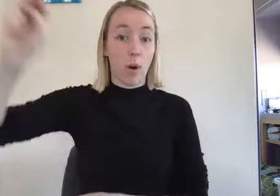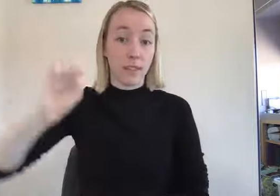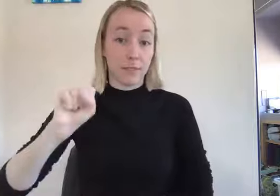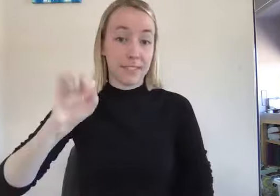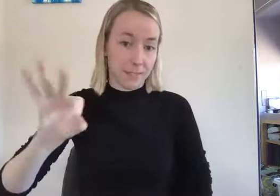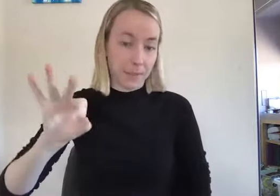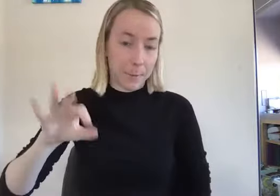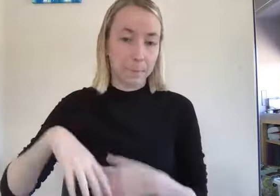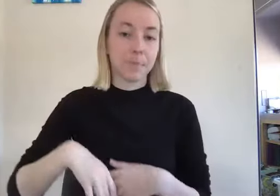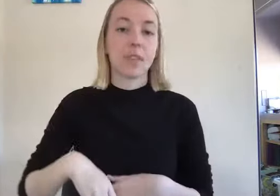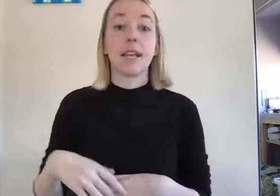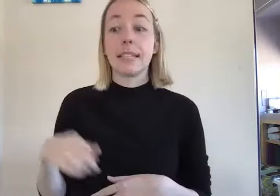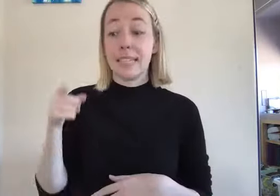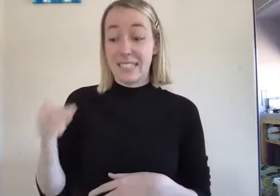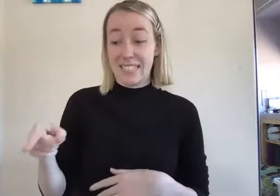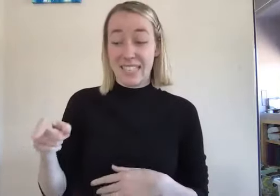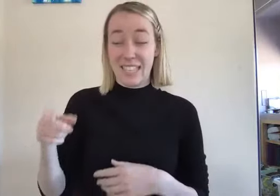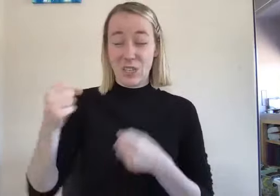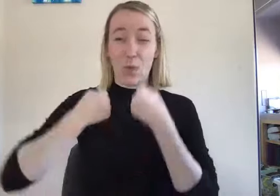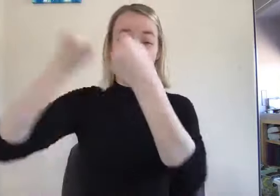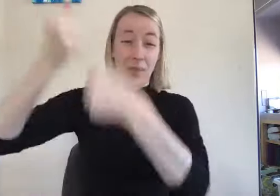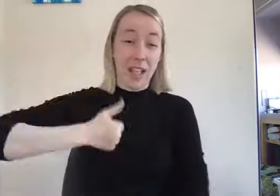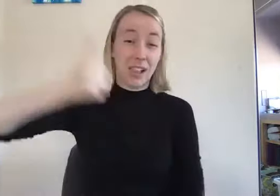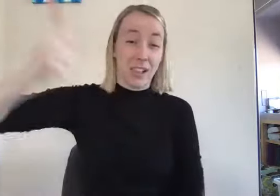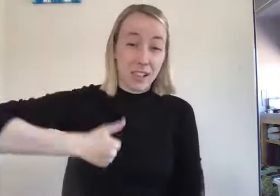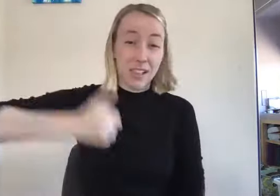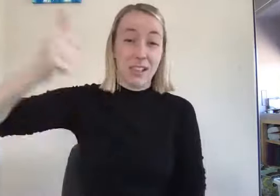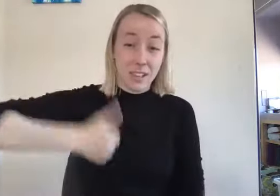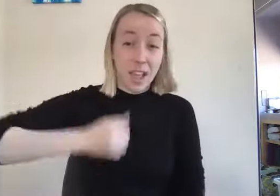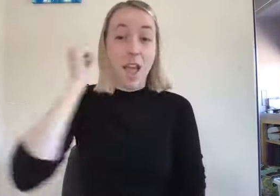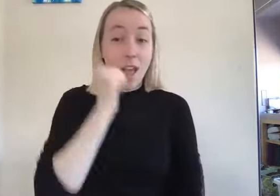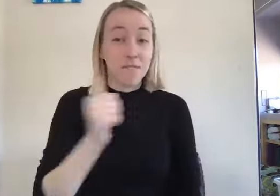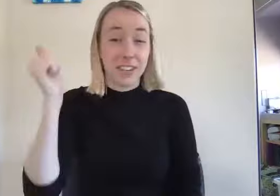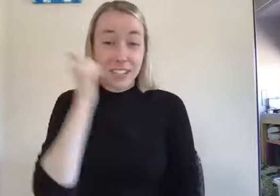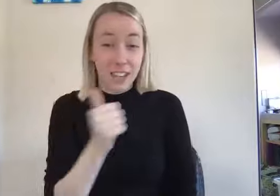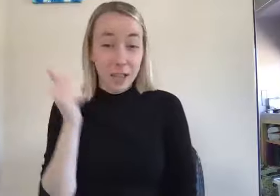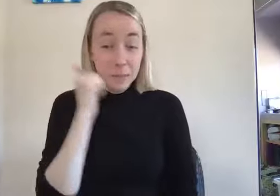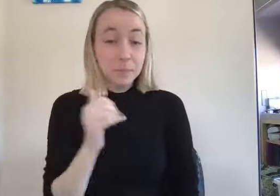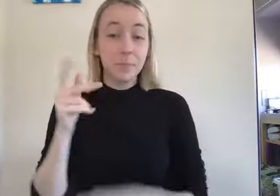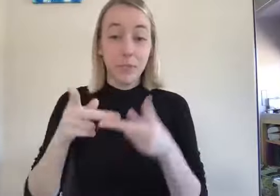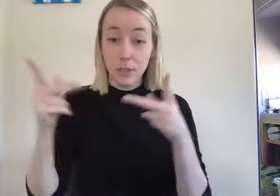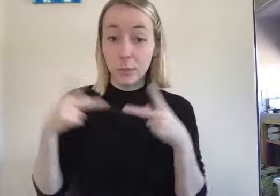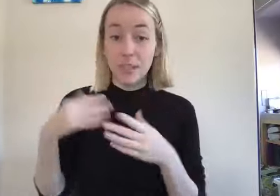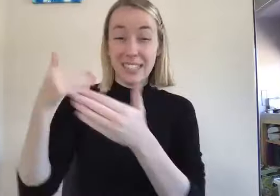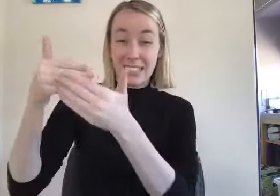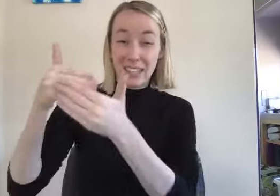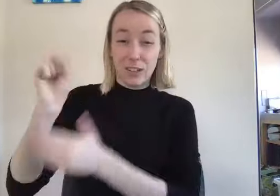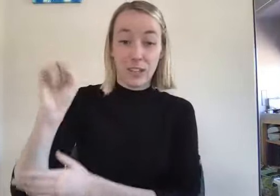were in Santa Fe. And Tom had to drive every day from Santa Fe to our home. And there is this place, and it's right by the Santa Fe